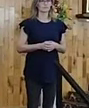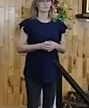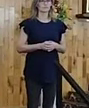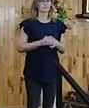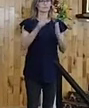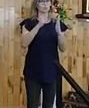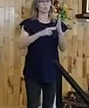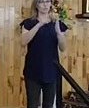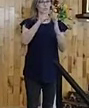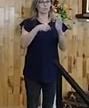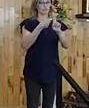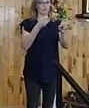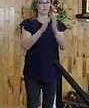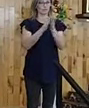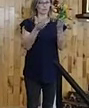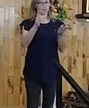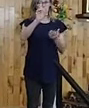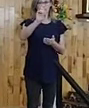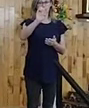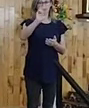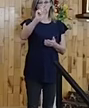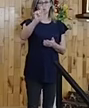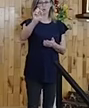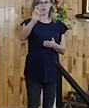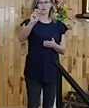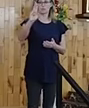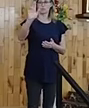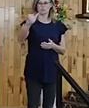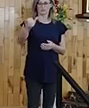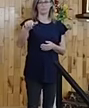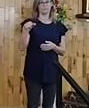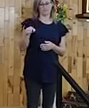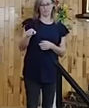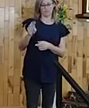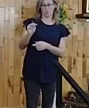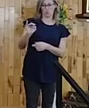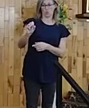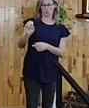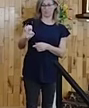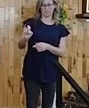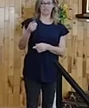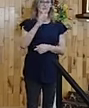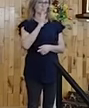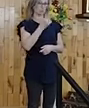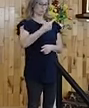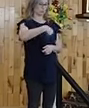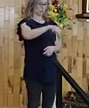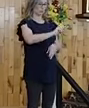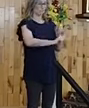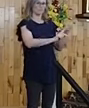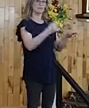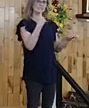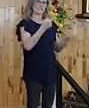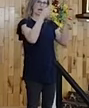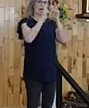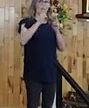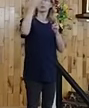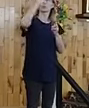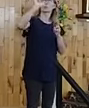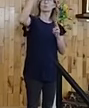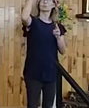A reading from the book of Deuteronomy. Moses spoke to the people, saying, "Fear the Lord your God